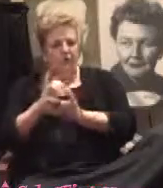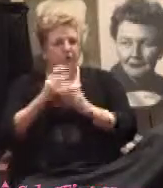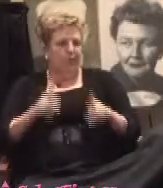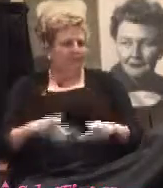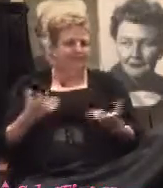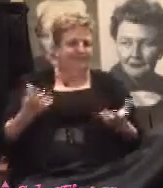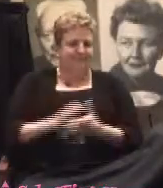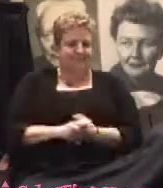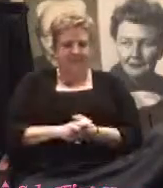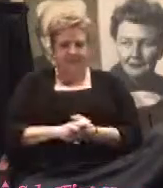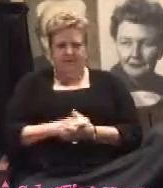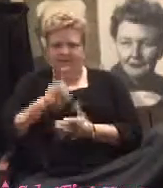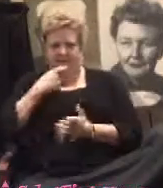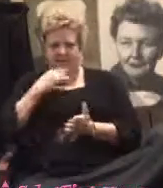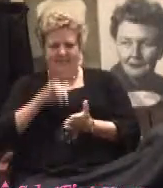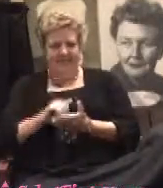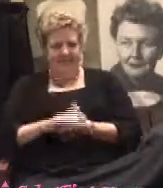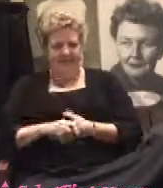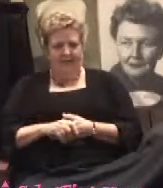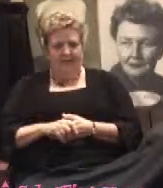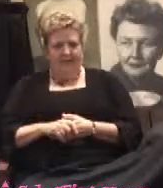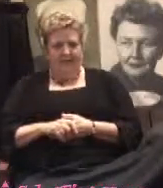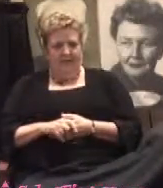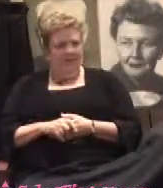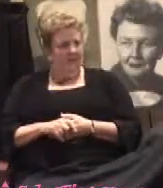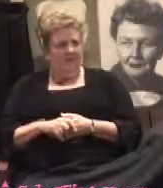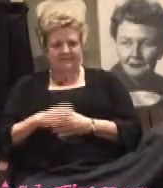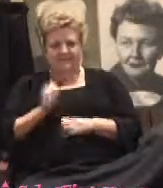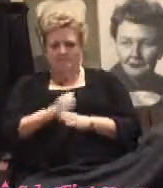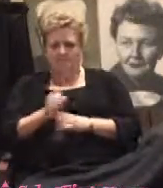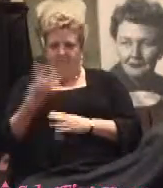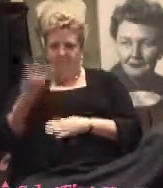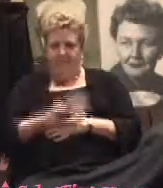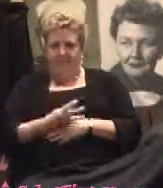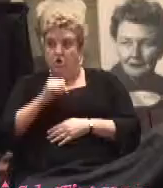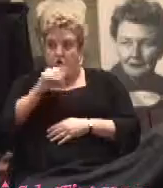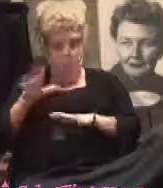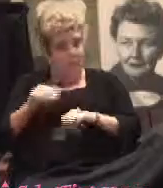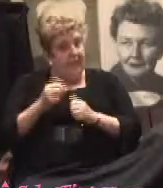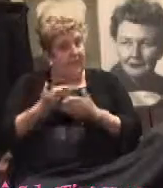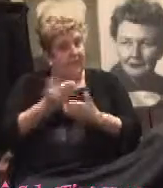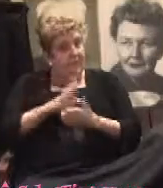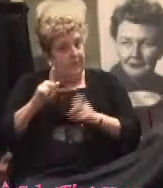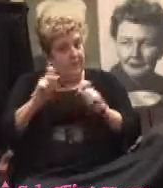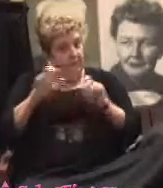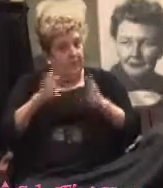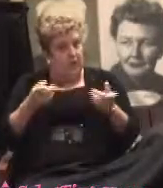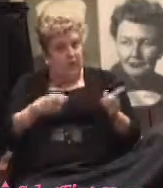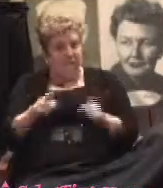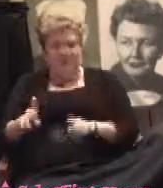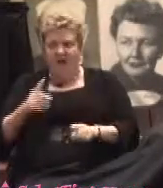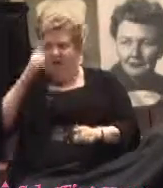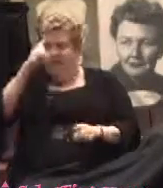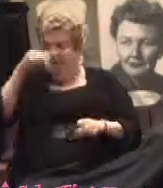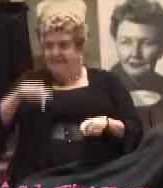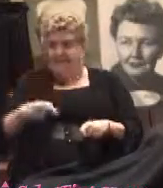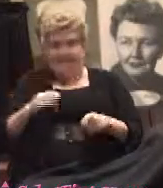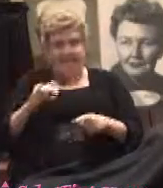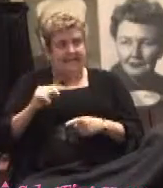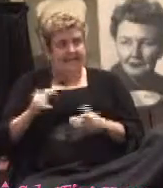They kept saying that. I thought it kept happening. I'm like, sober 4 days. Don't leave before the miracle happens. I'm like, I thought this was it. You know, I did a fifth step, and Sister Dennis Ann